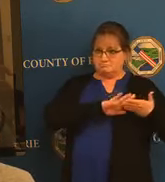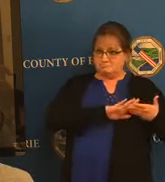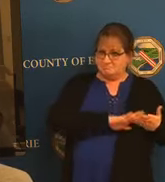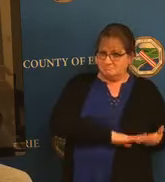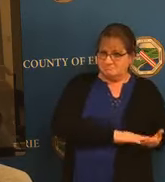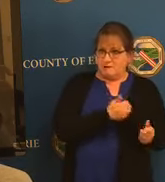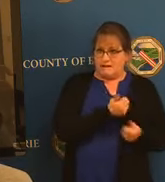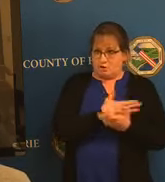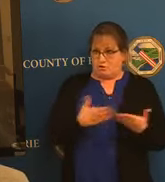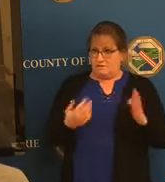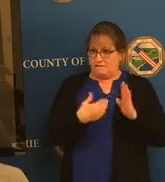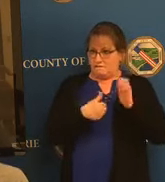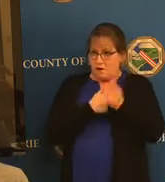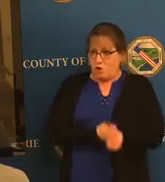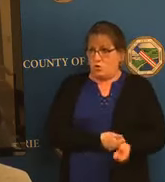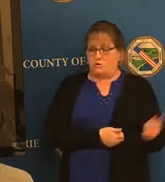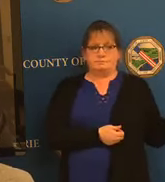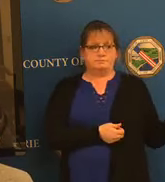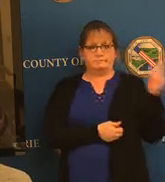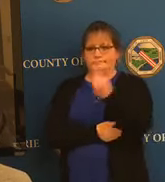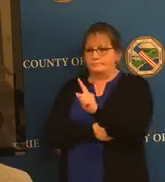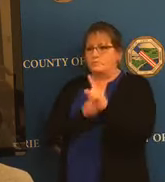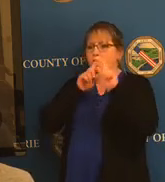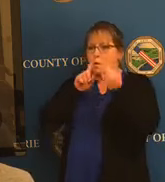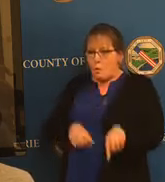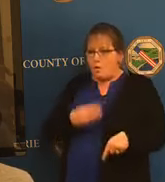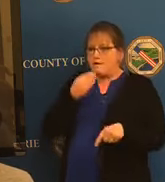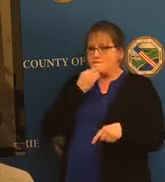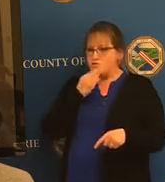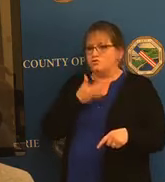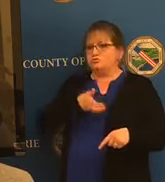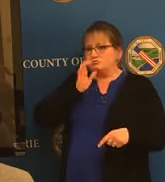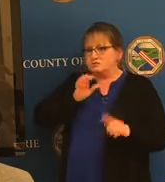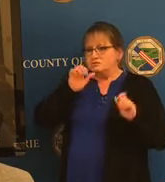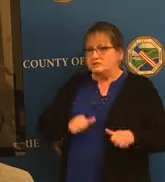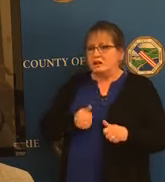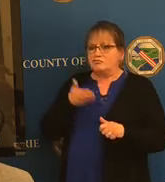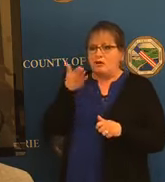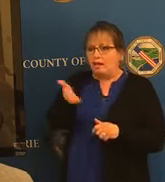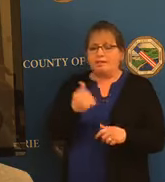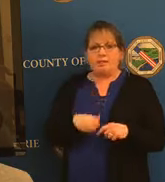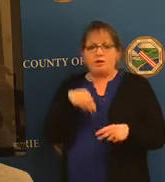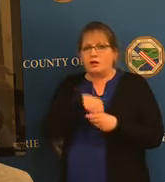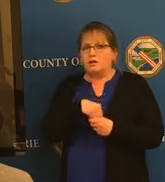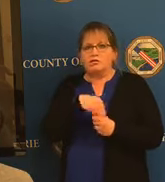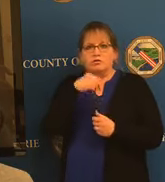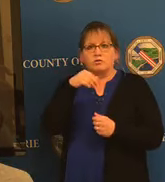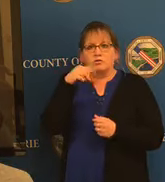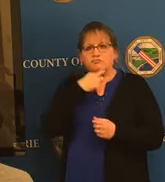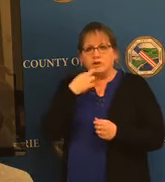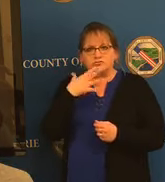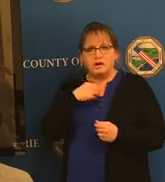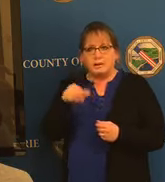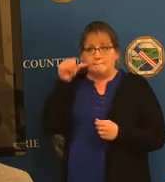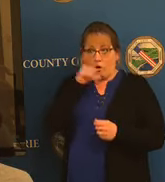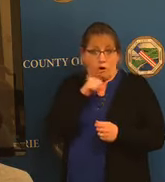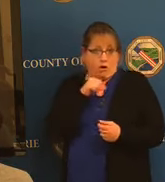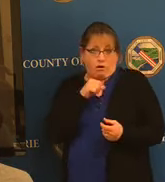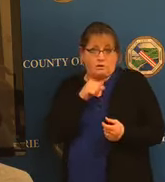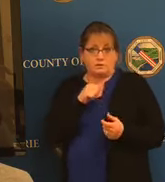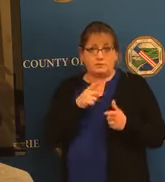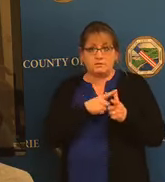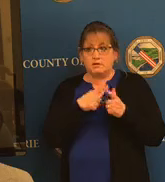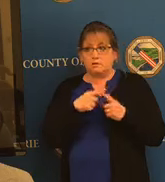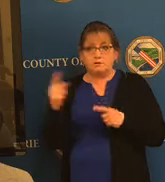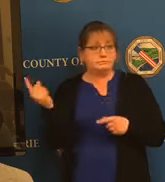believed that the law was being violated, that there was on-site consumption of alcohol and food, and as such, the facilities were shut